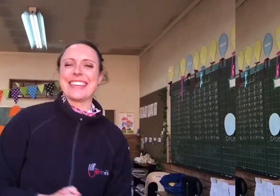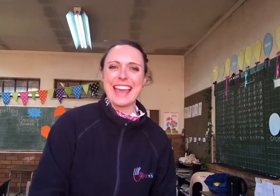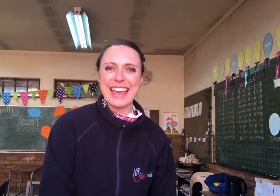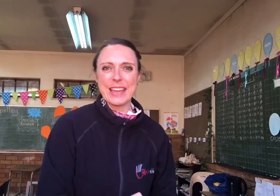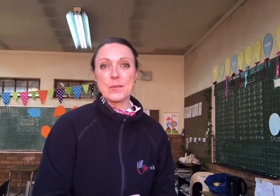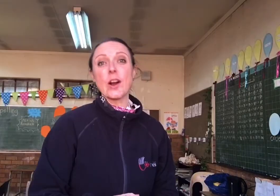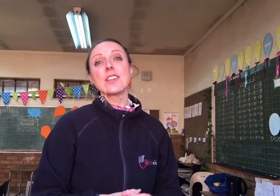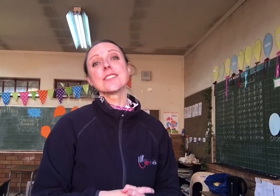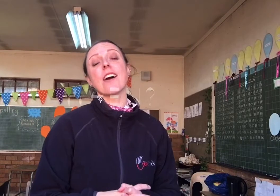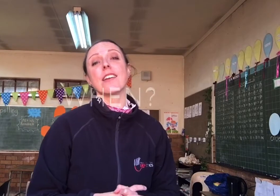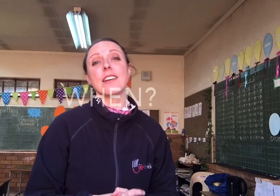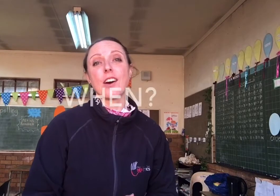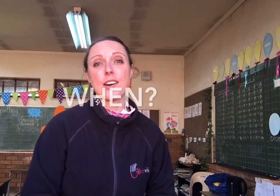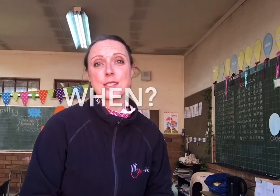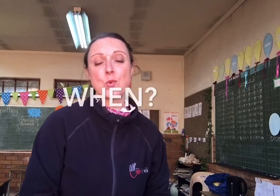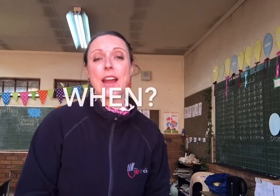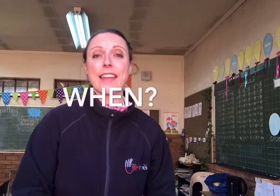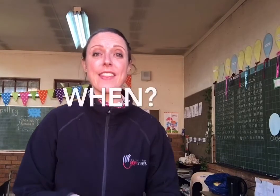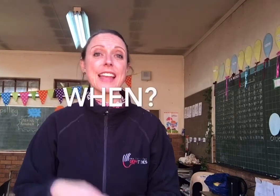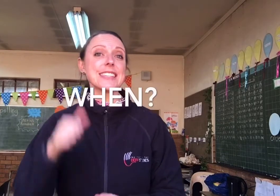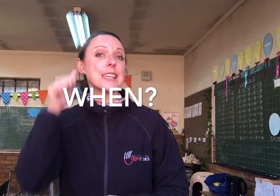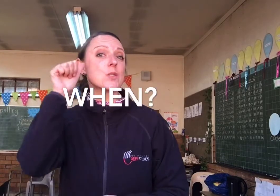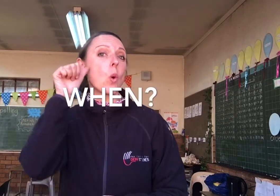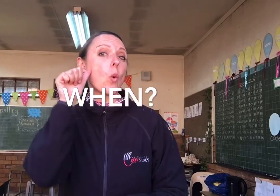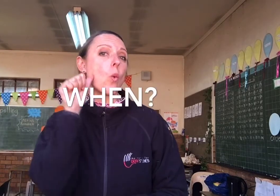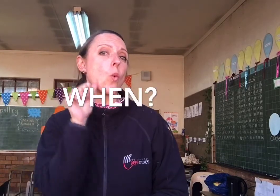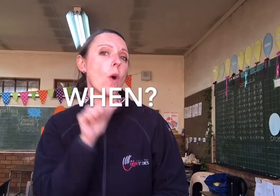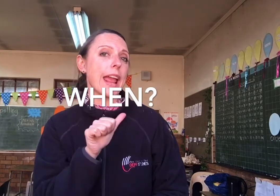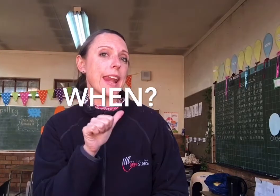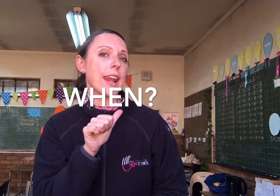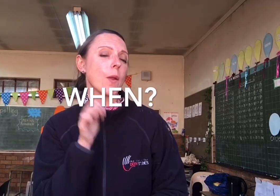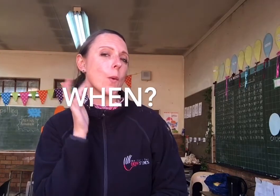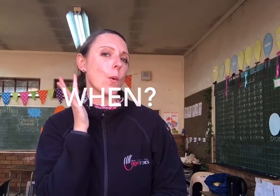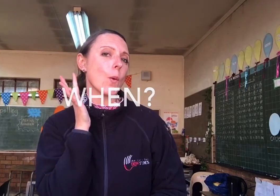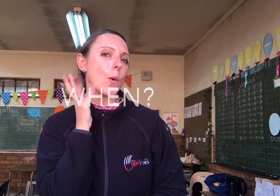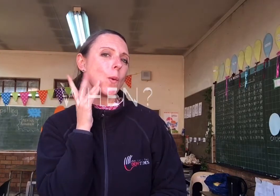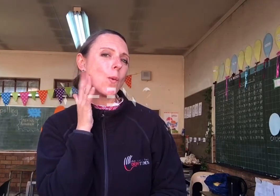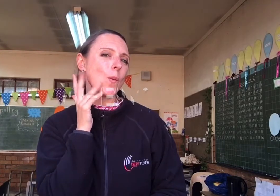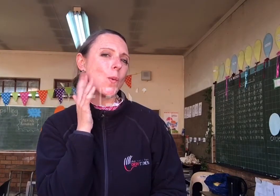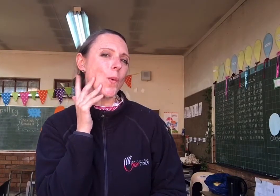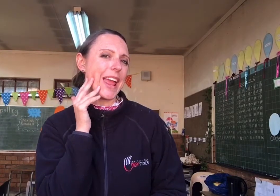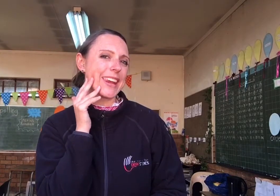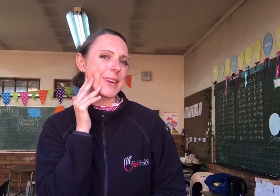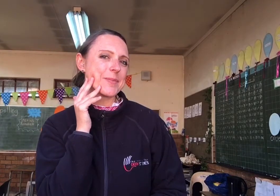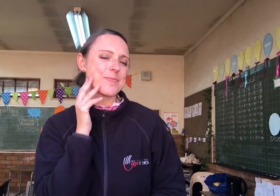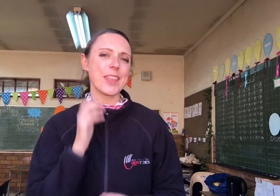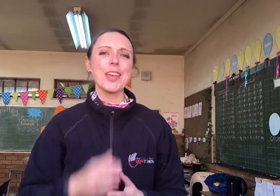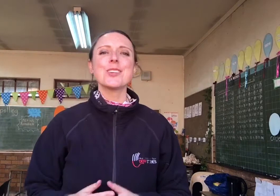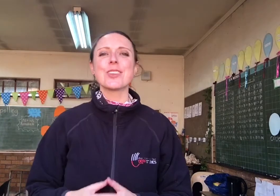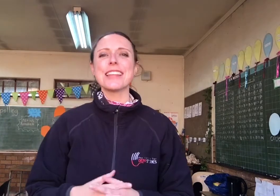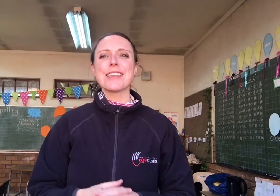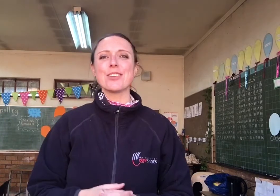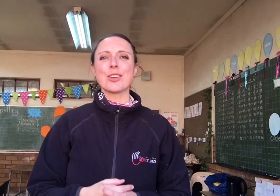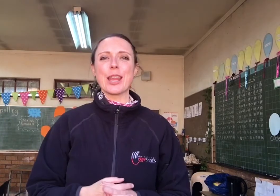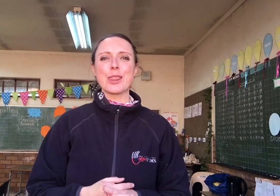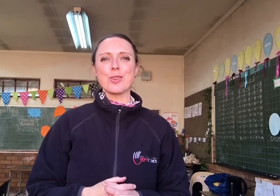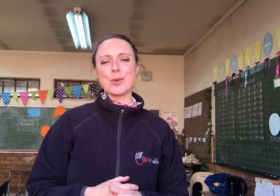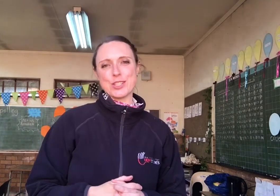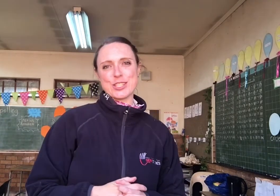Okay, we're on to our last one, and that is when or when. So let's have a look at 3 question